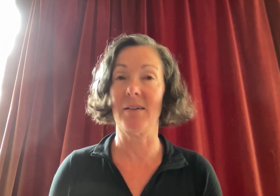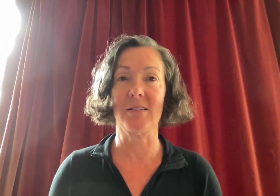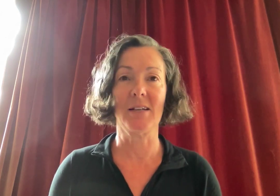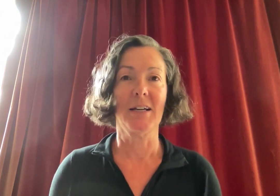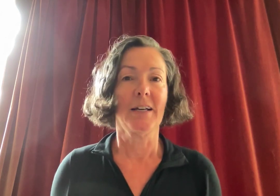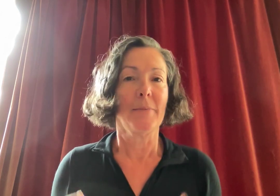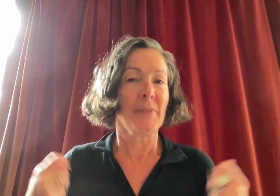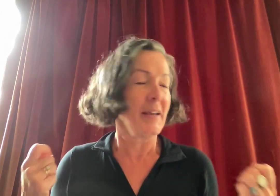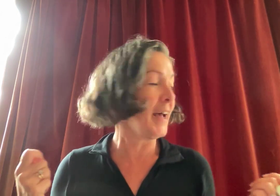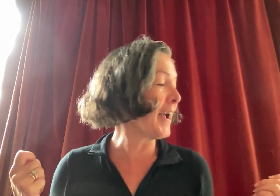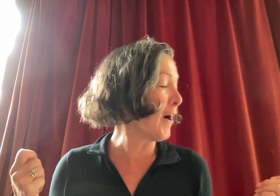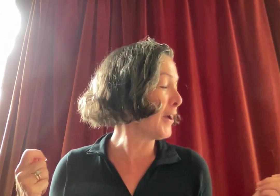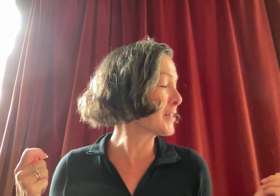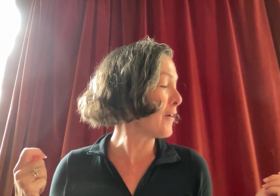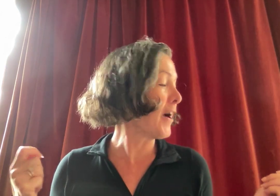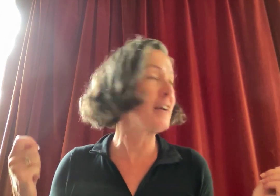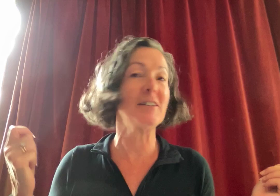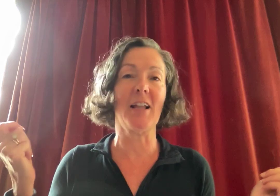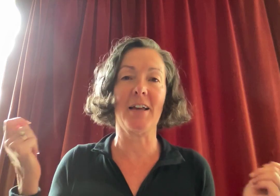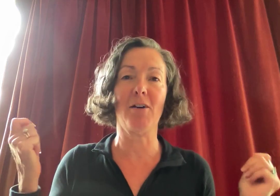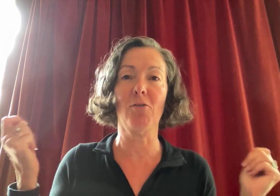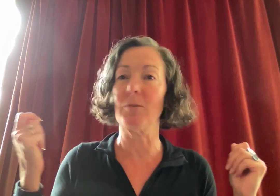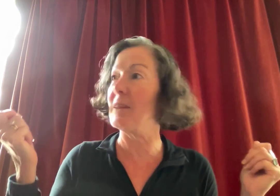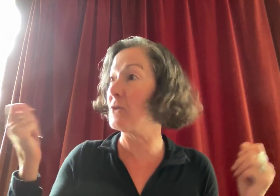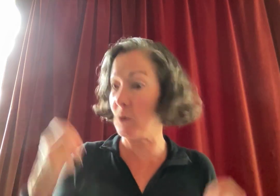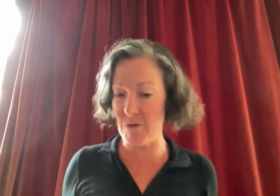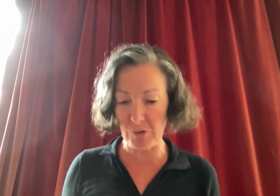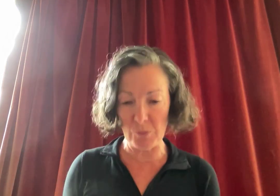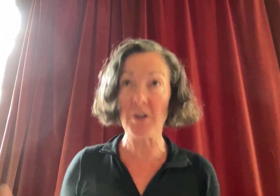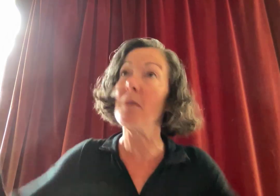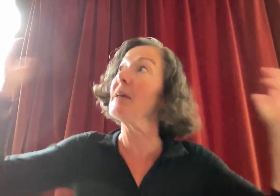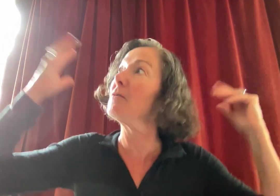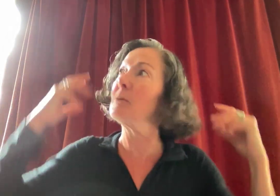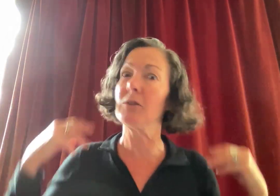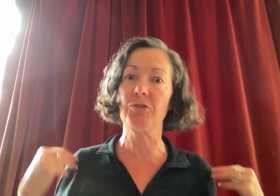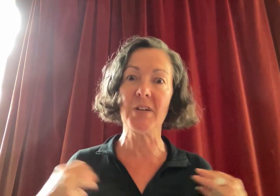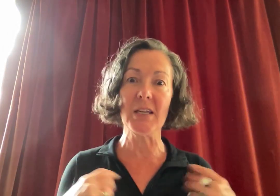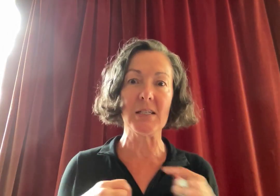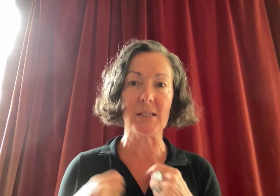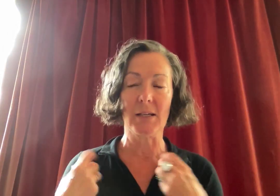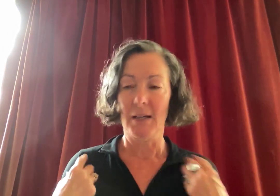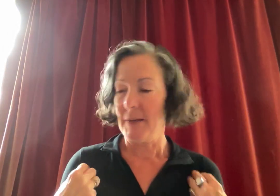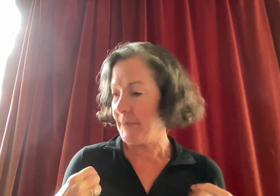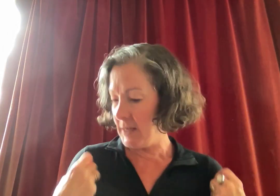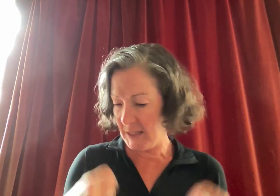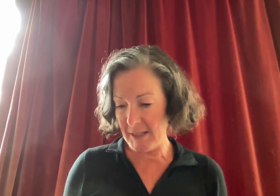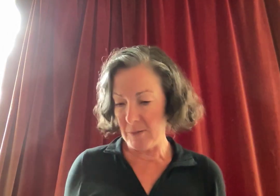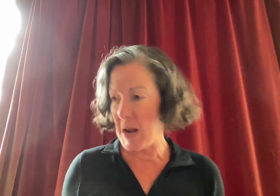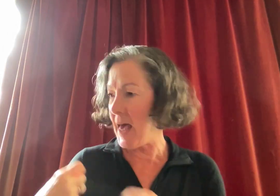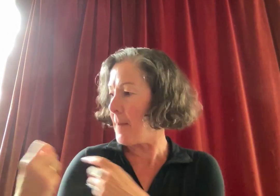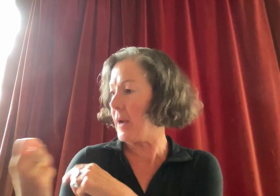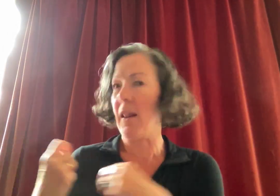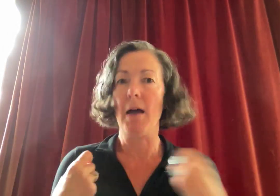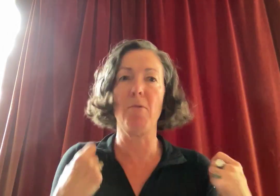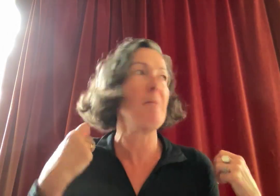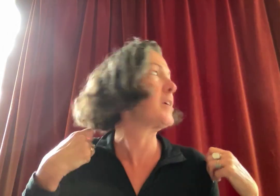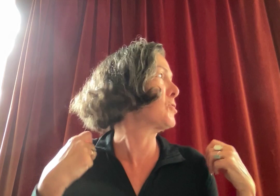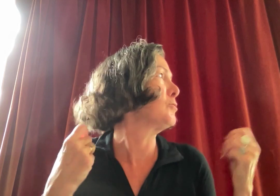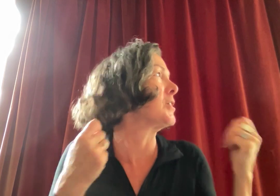nuts, and so I could like hold them, and the squirrels would come down from the trees and sit on my lap and climb on my shoulders